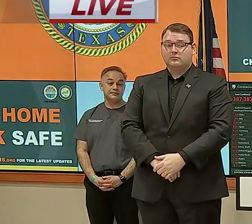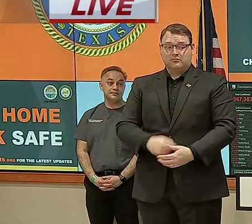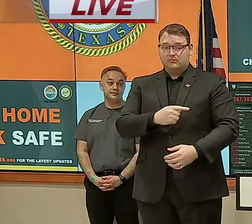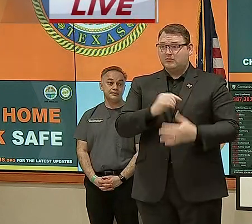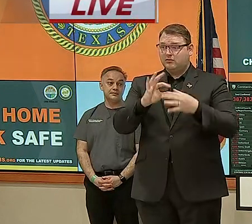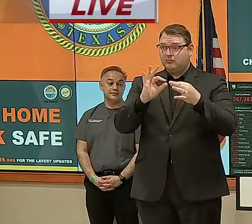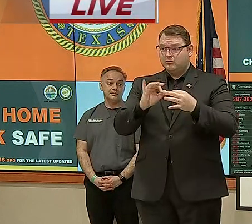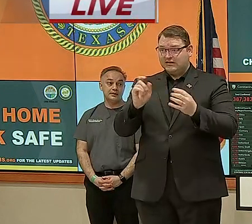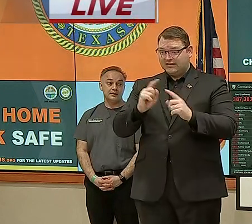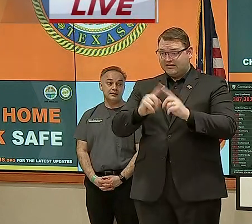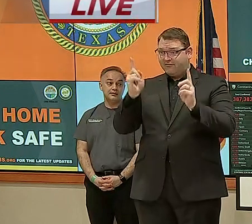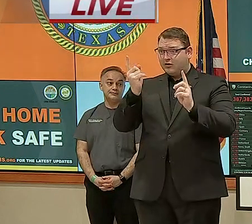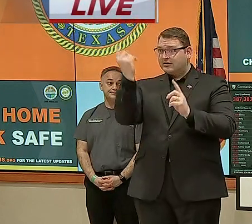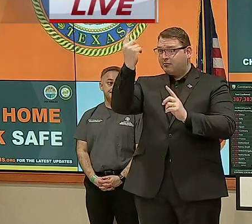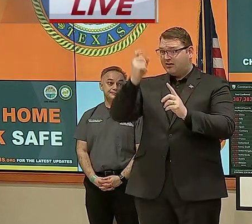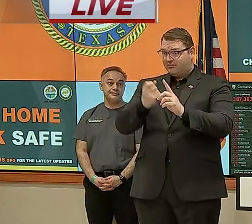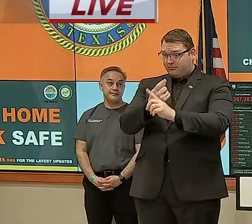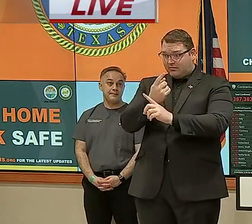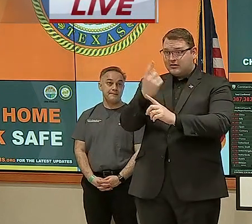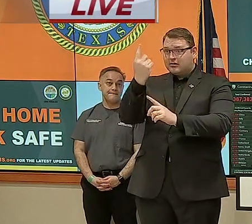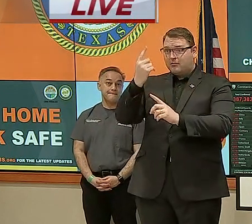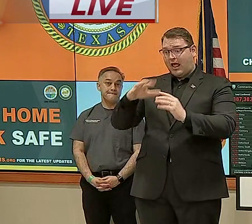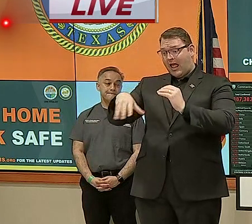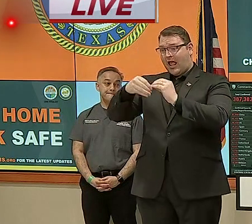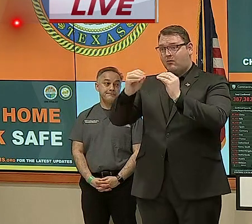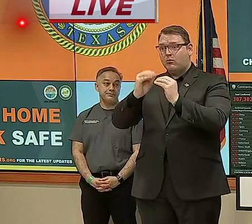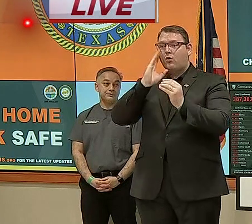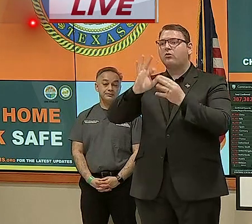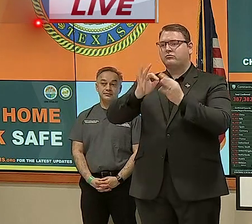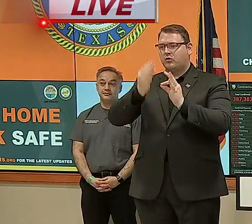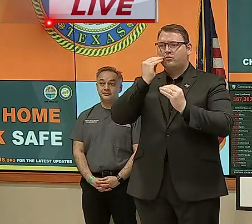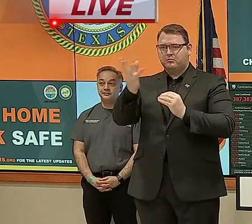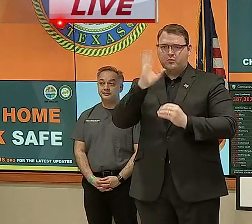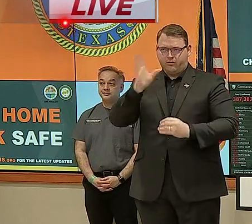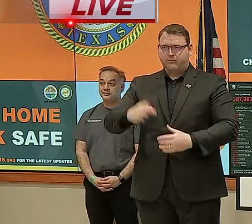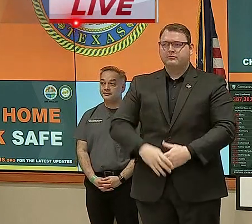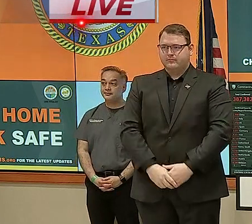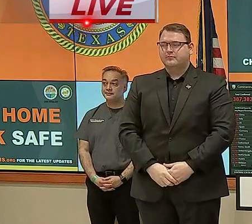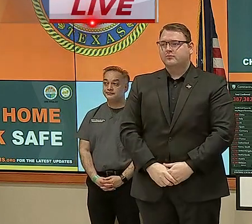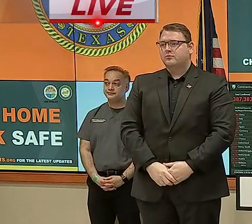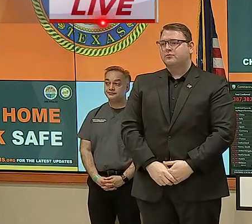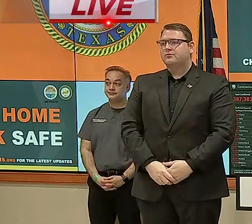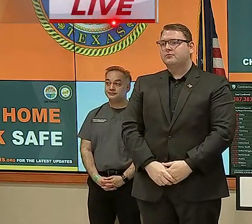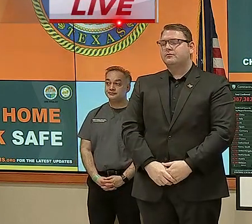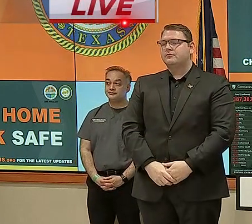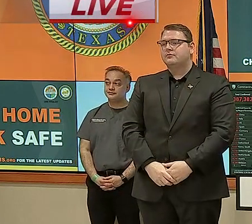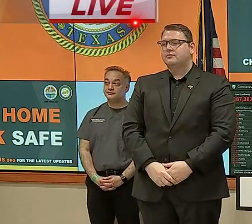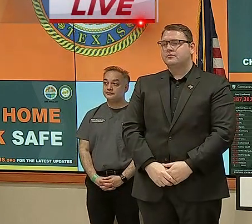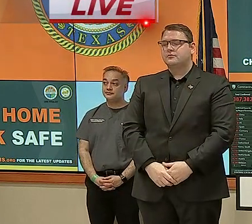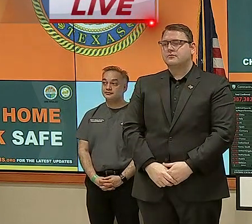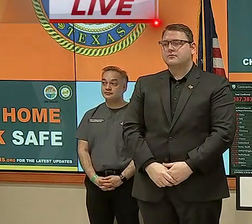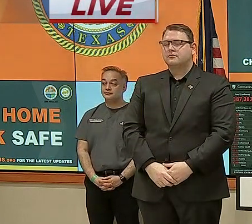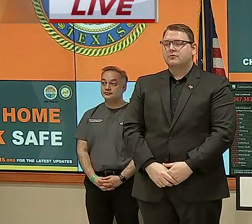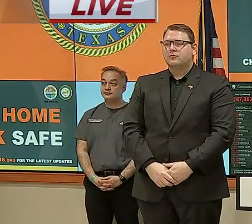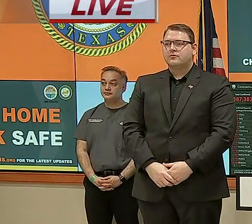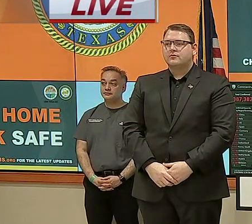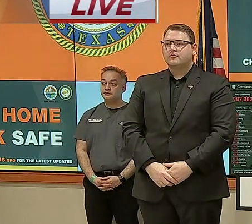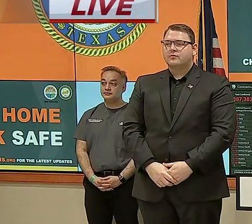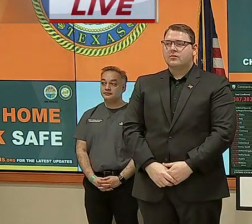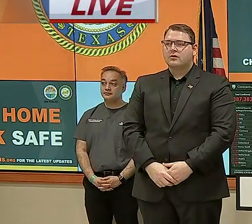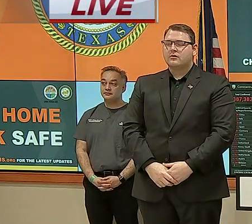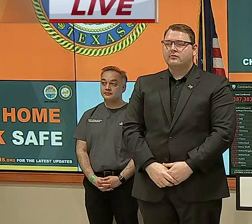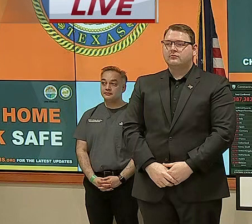saying we are in a health crisis. And because of that, the Harris County judge, Hidalgo, issued a